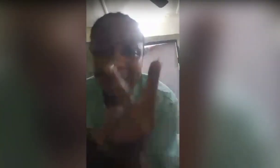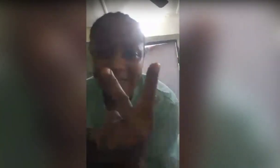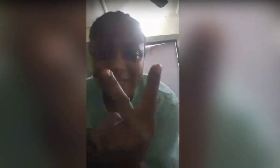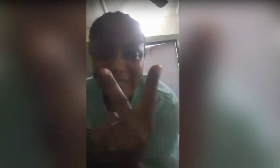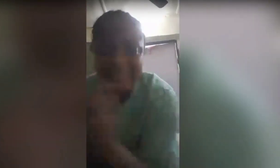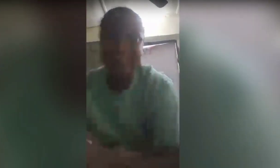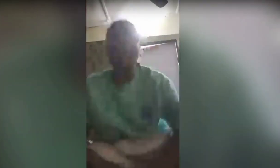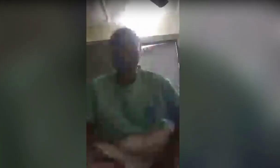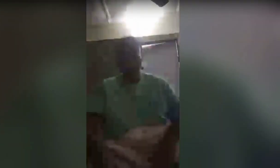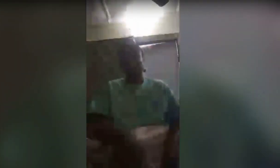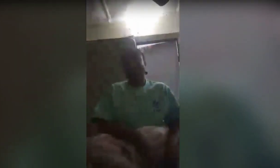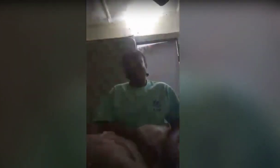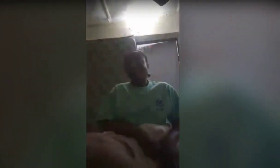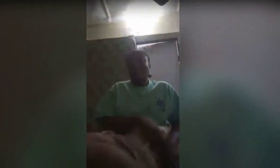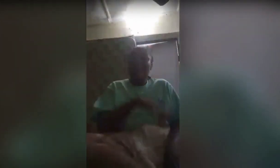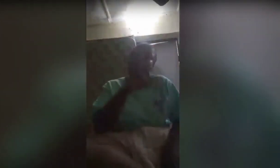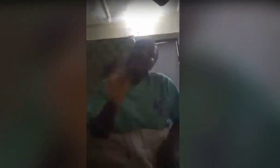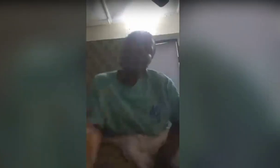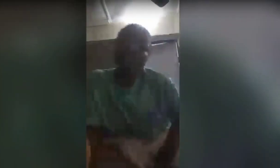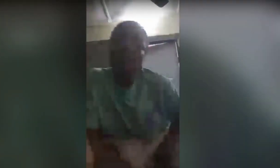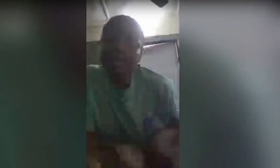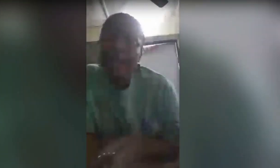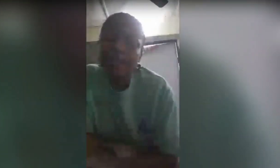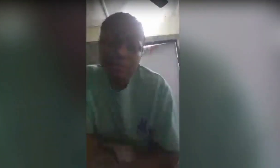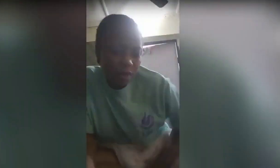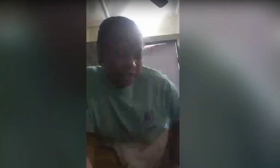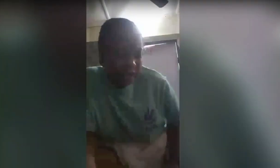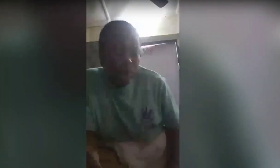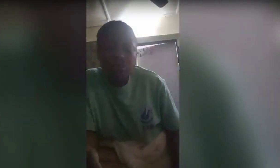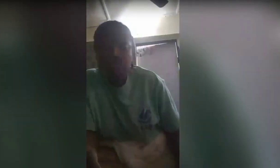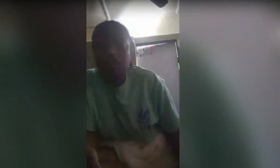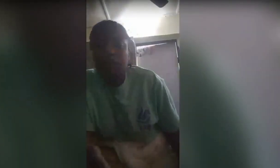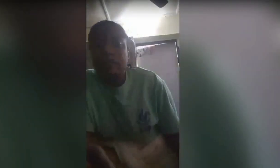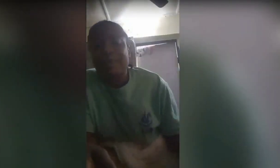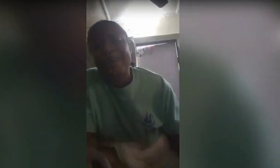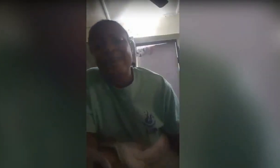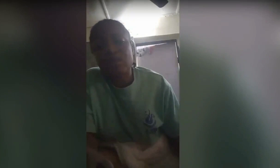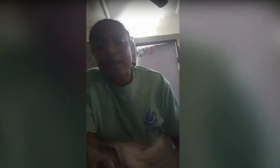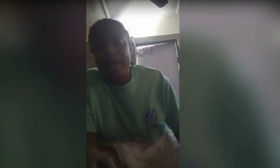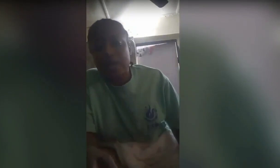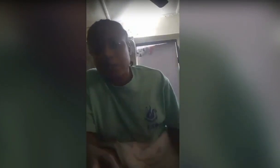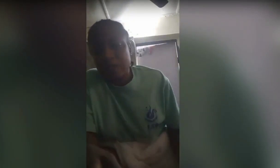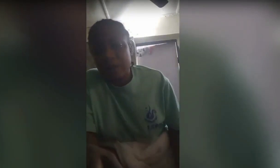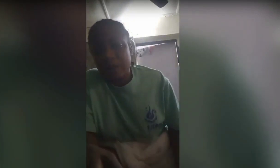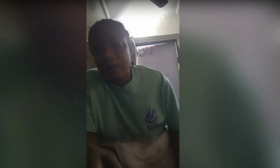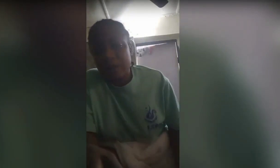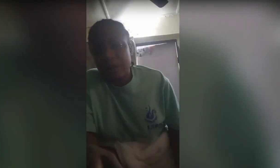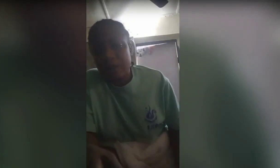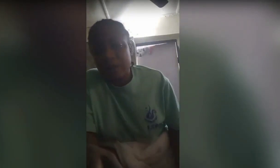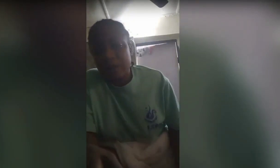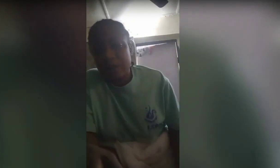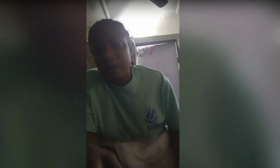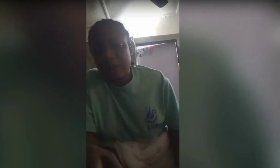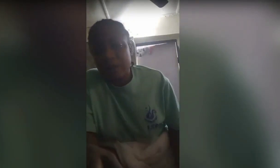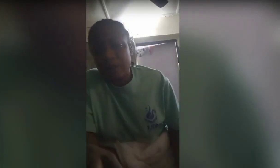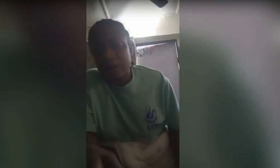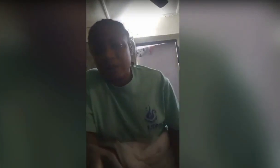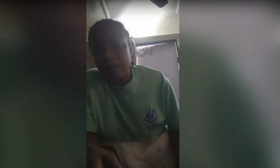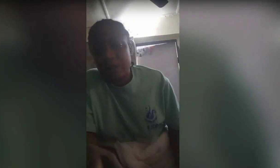that's my network has been terrible. Okay, we understand that. Thank you so much for the attempt. You did very